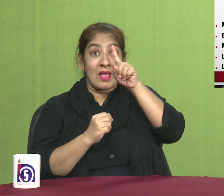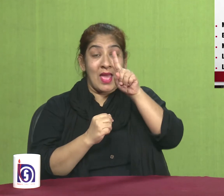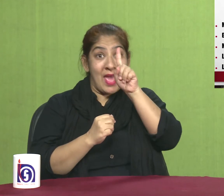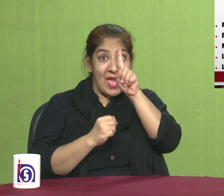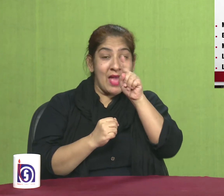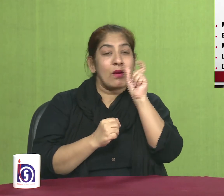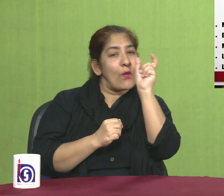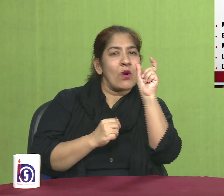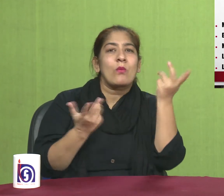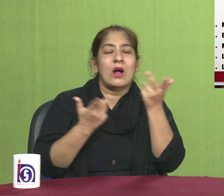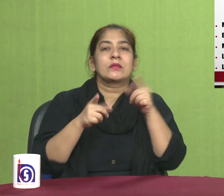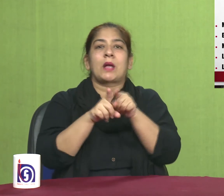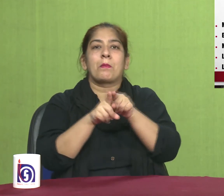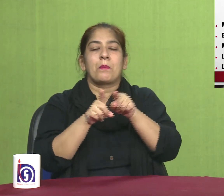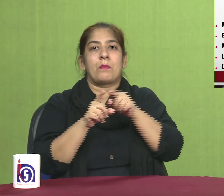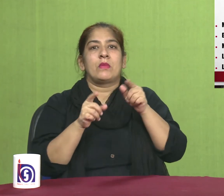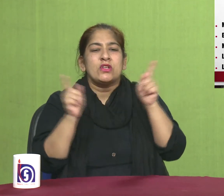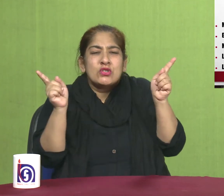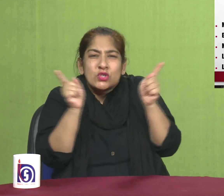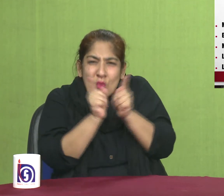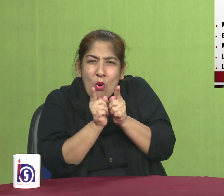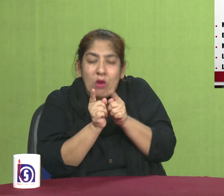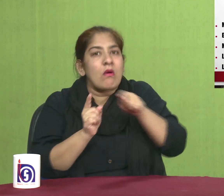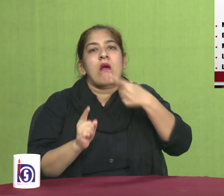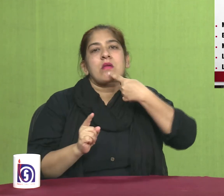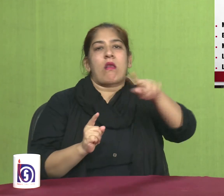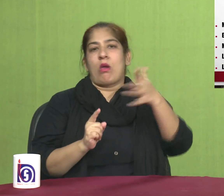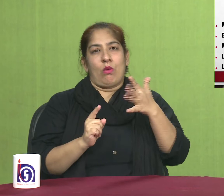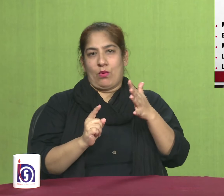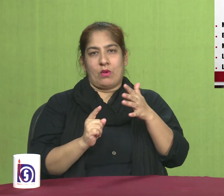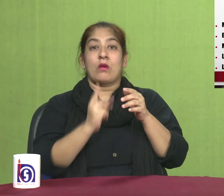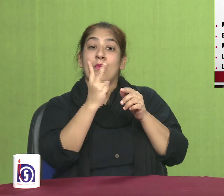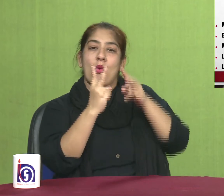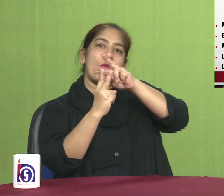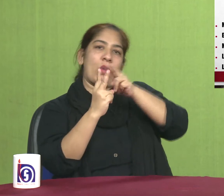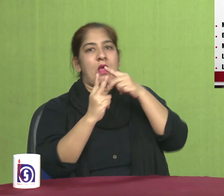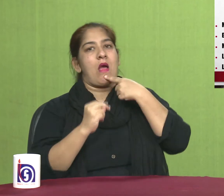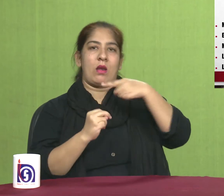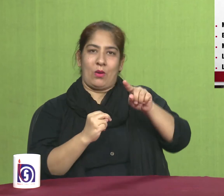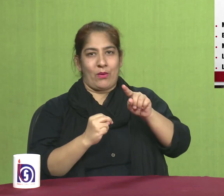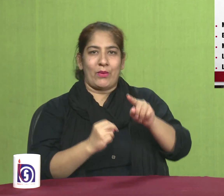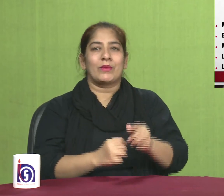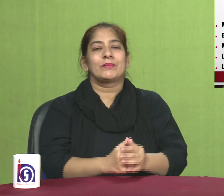types, this loan is used. For a very short time, it is not used.